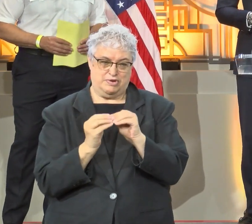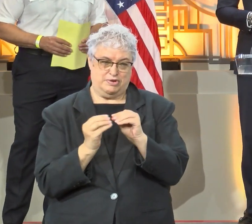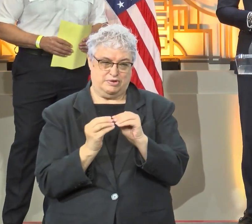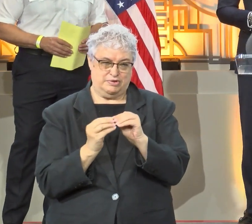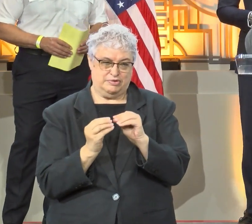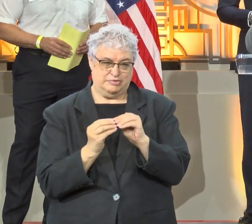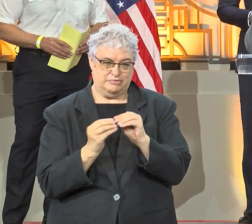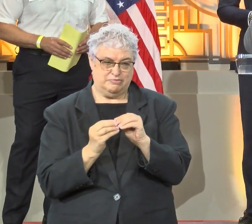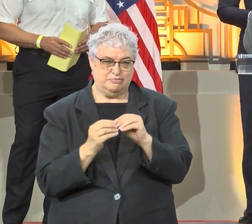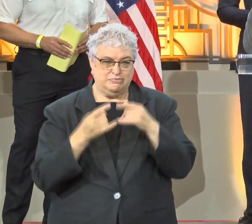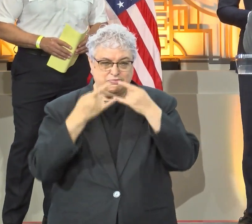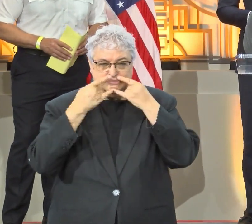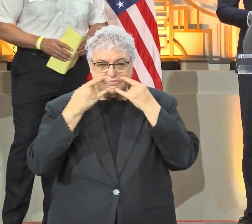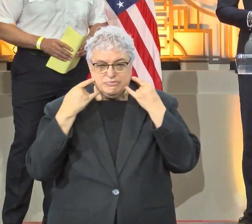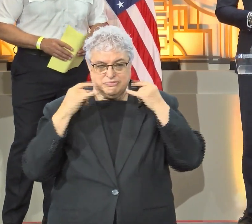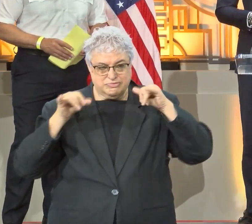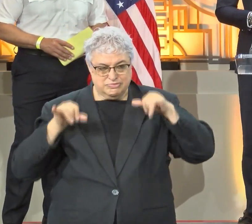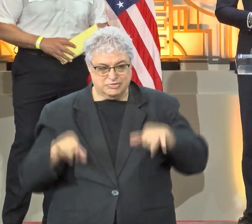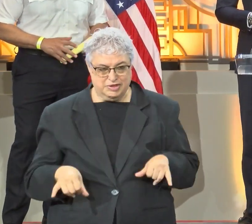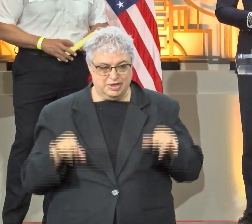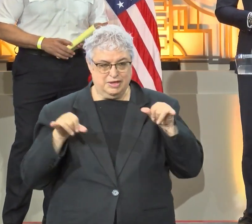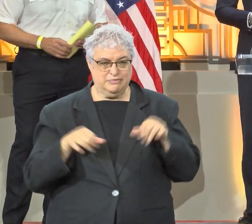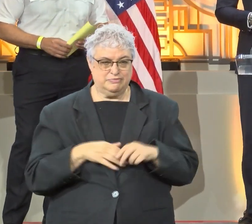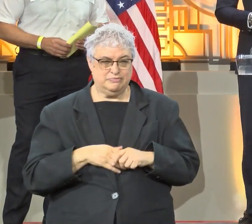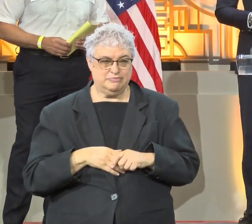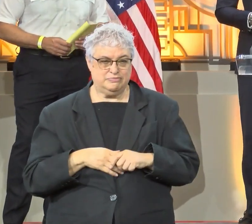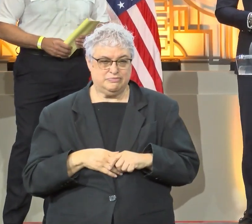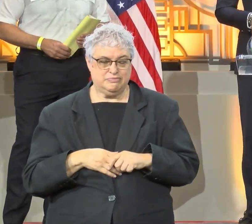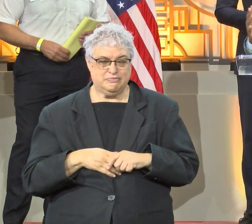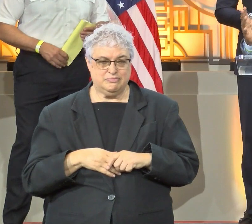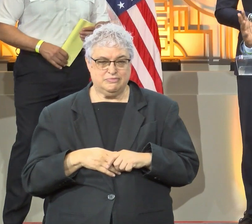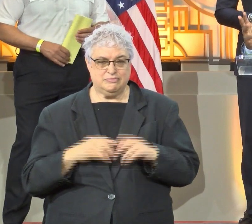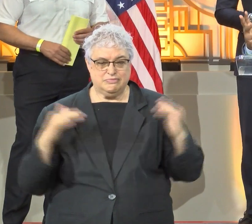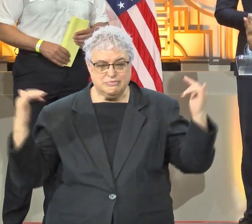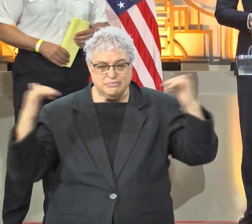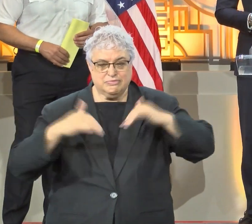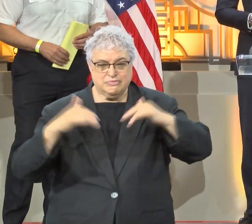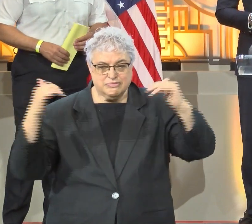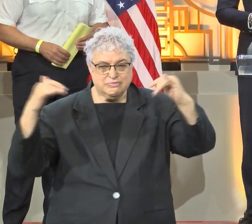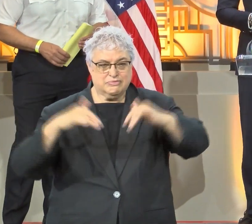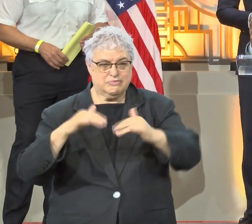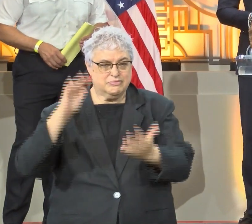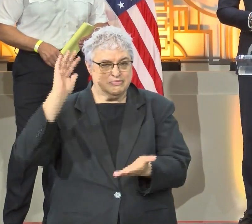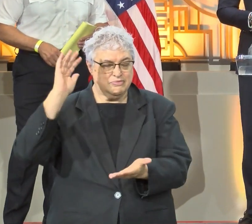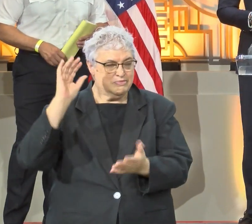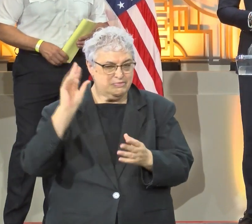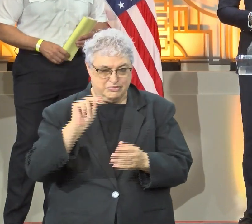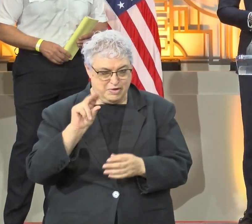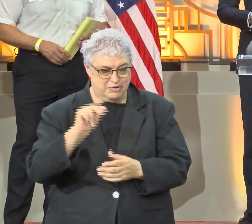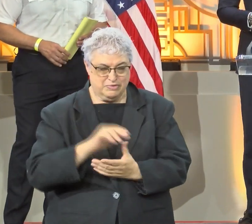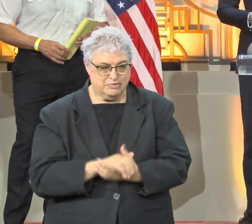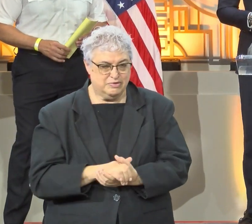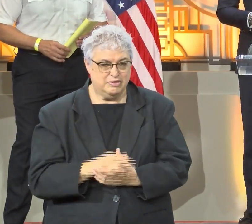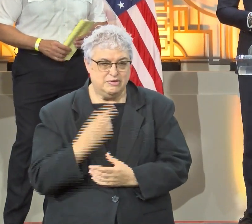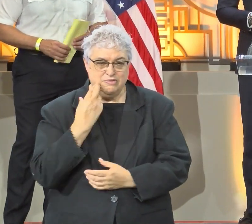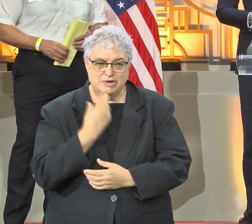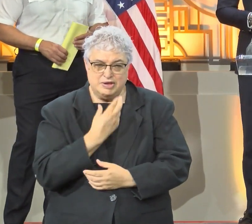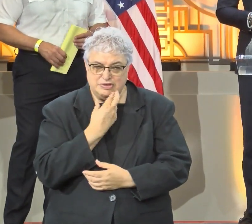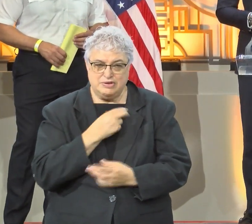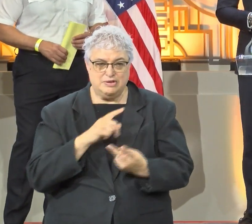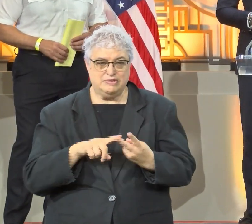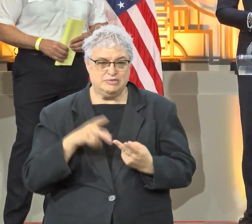to keep your masks on, avoid those large gatherings, at the restaurants,